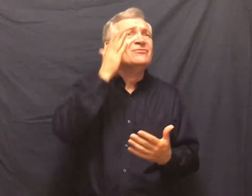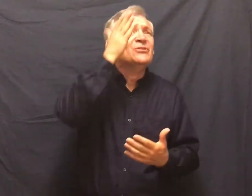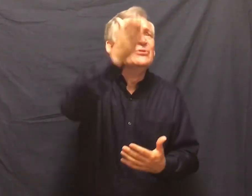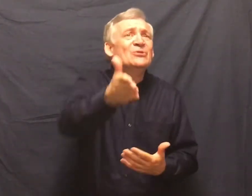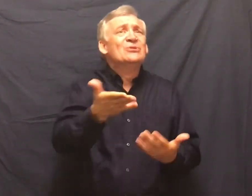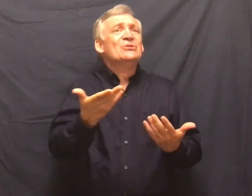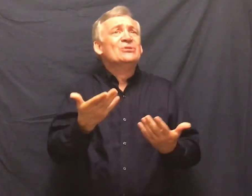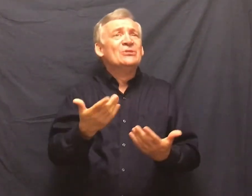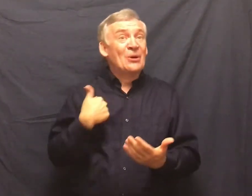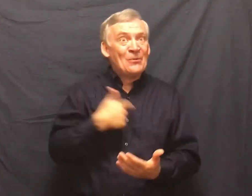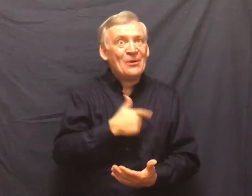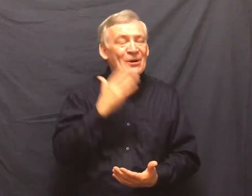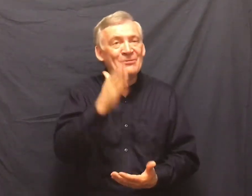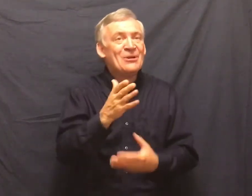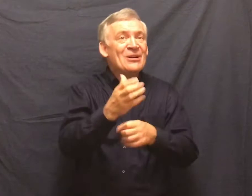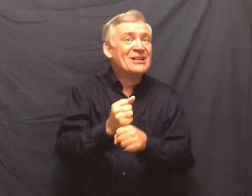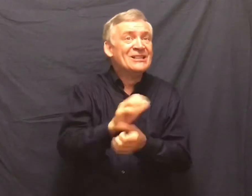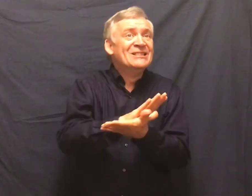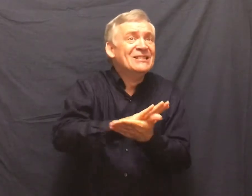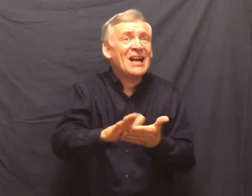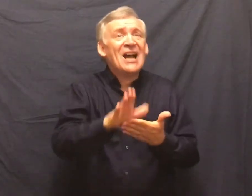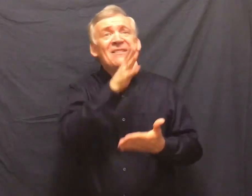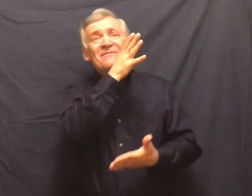We're gonna get a little place."